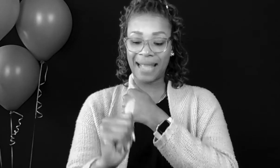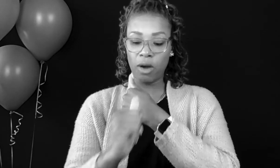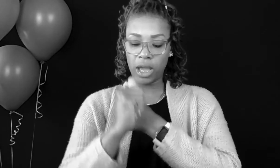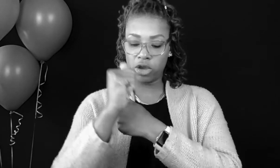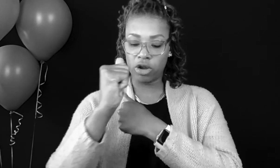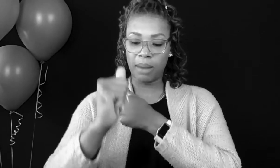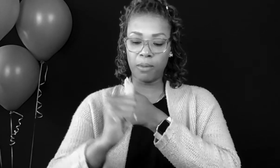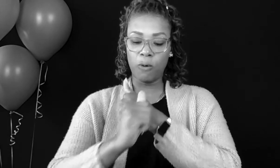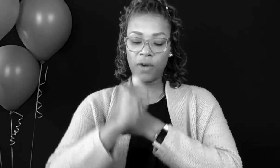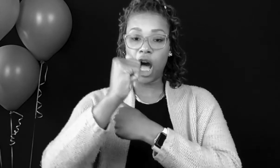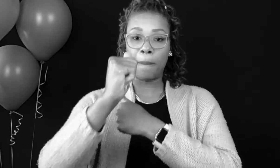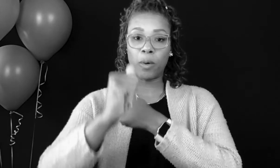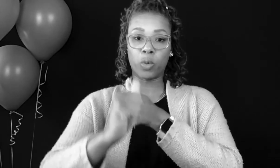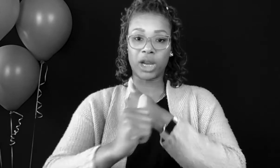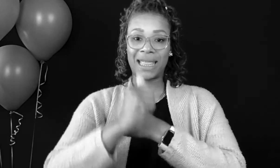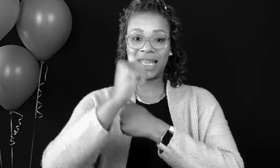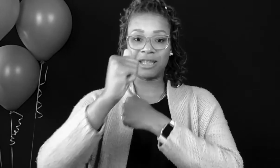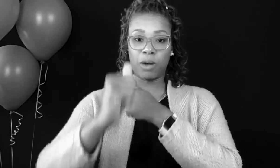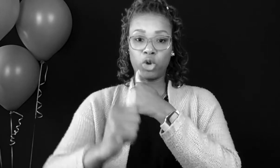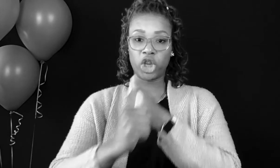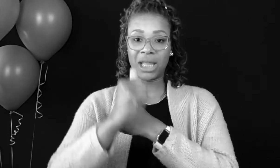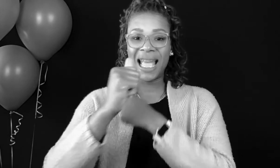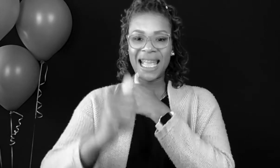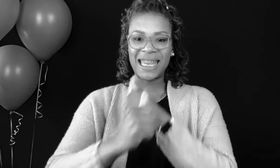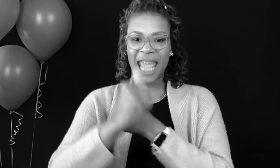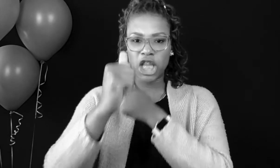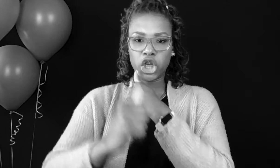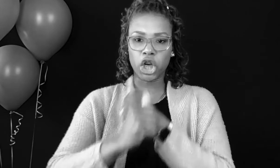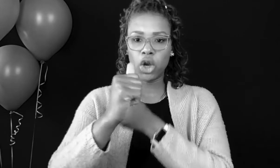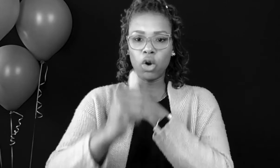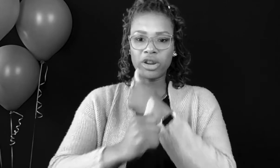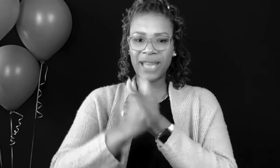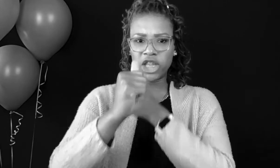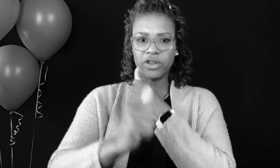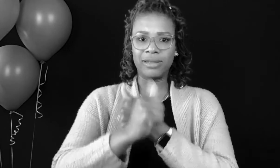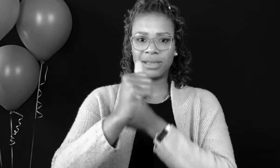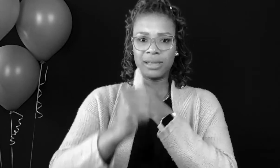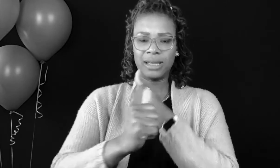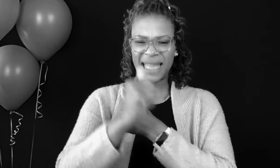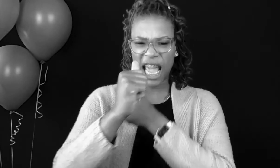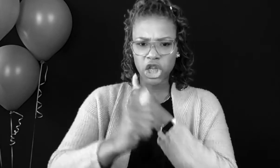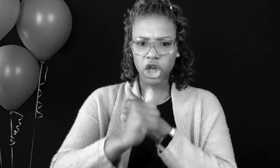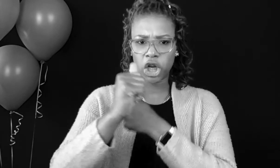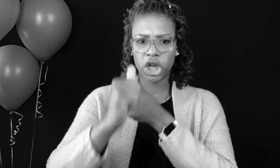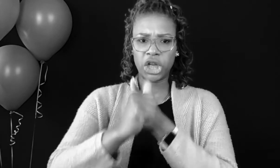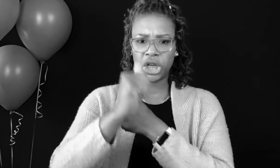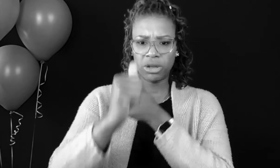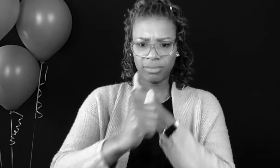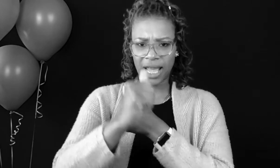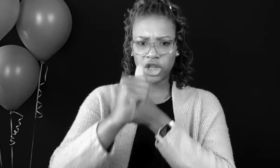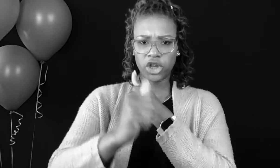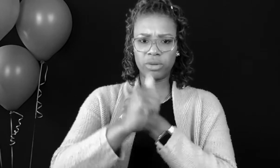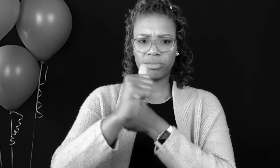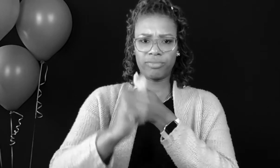and you're going to move upward in this motion. Danger or dangerous. Danger. Danger.